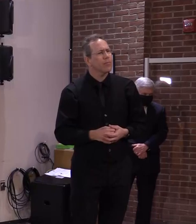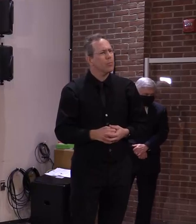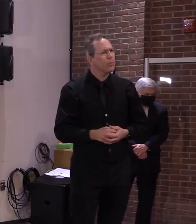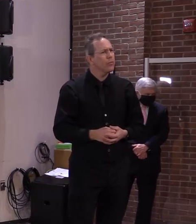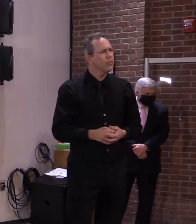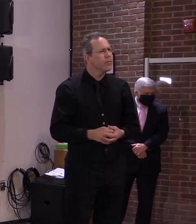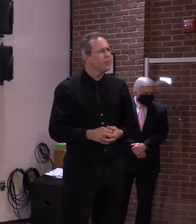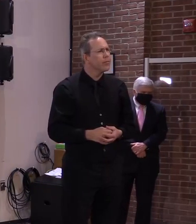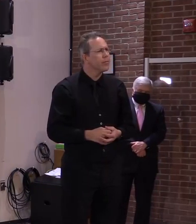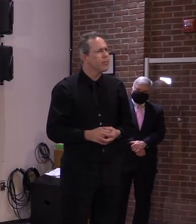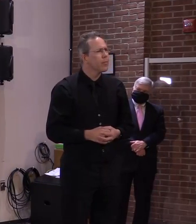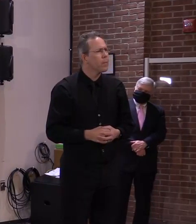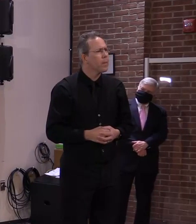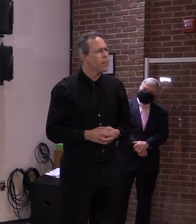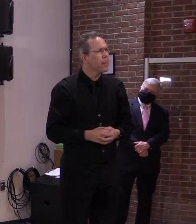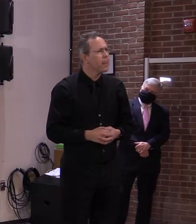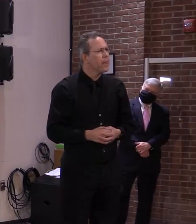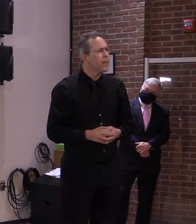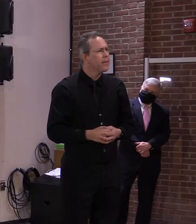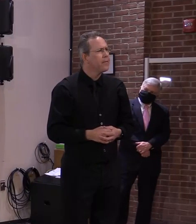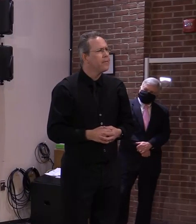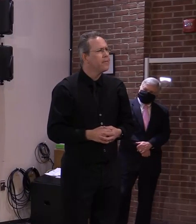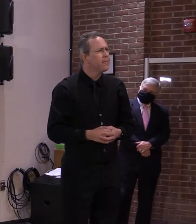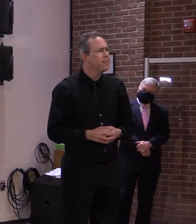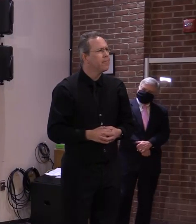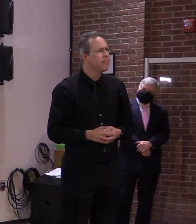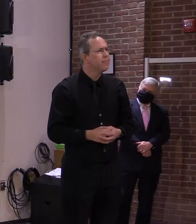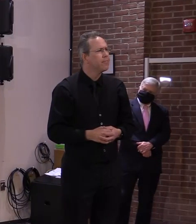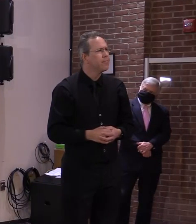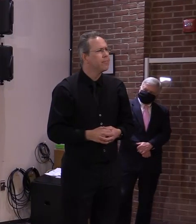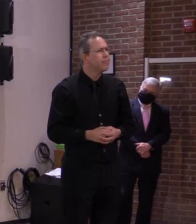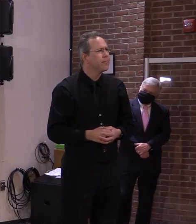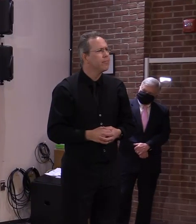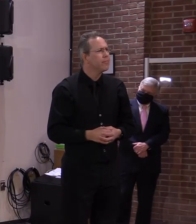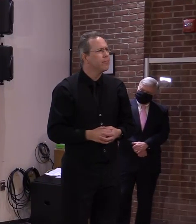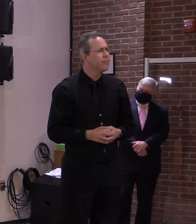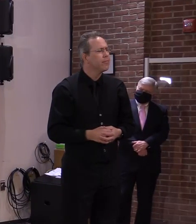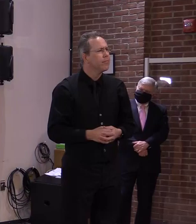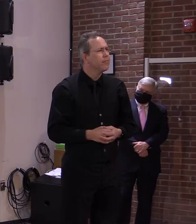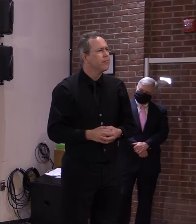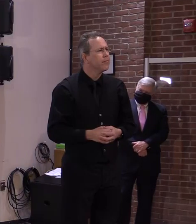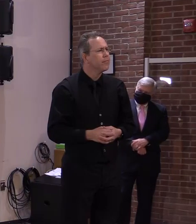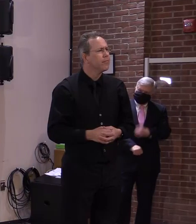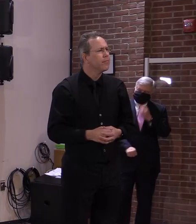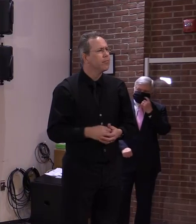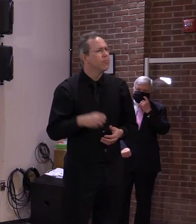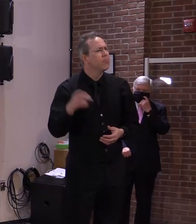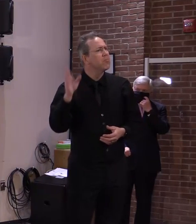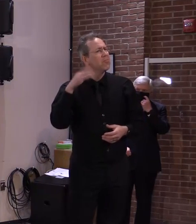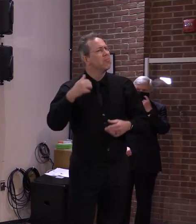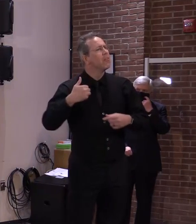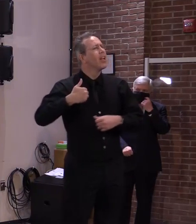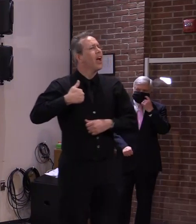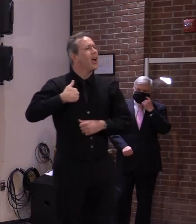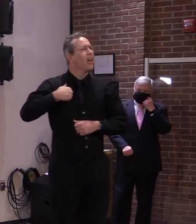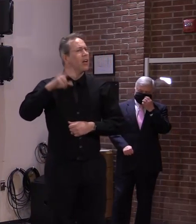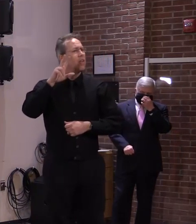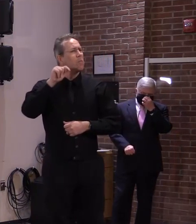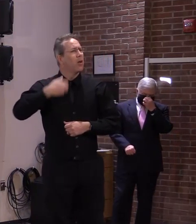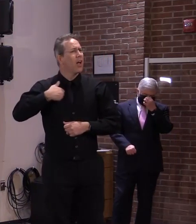a vaccine document? Yeah. No, nothing specific about the border, but there was another question by another